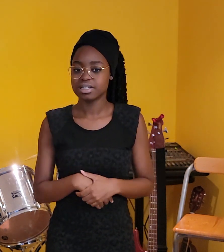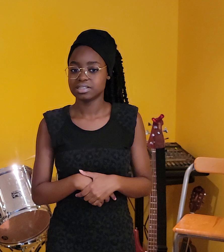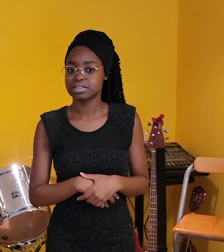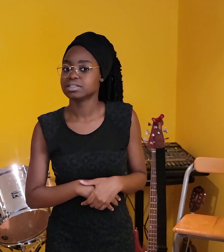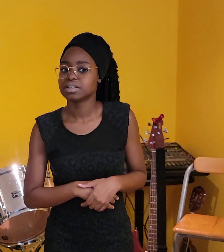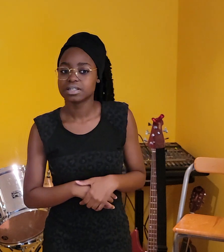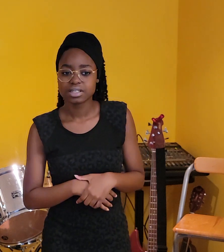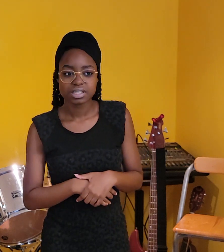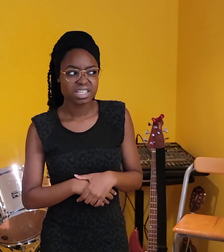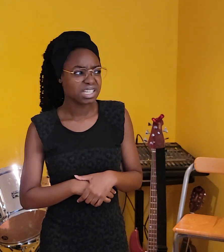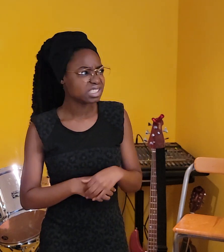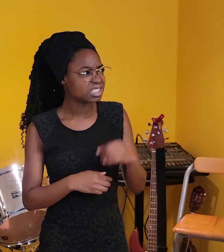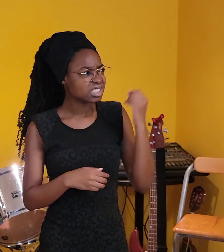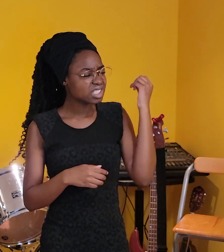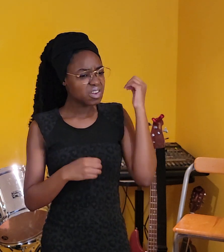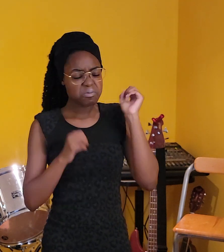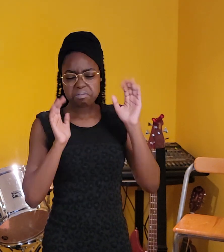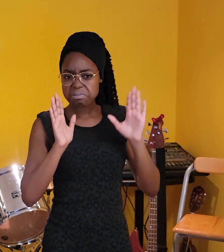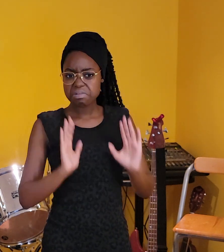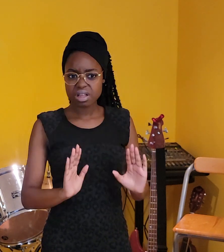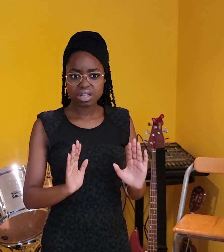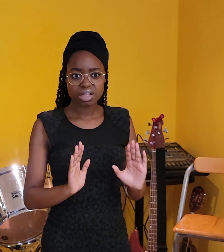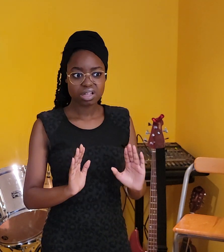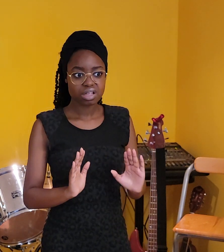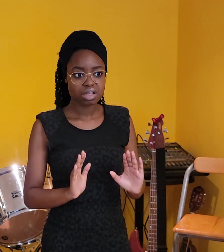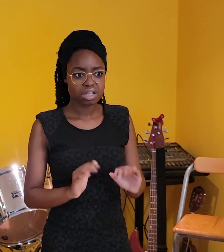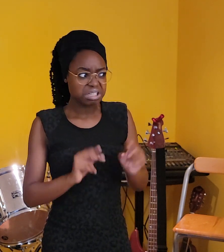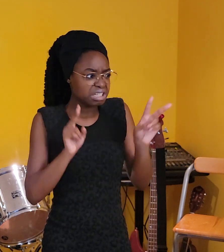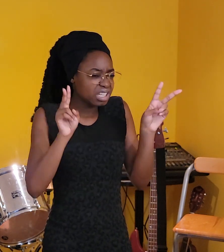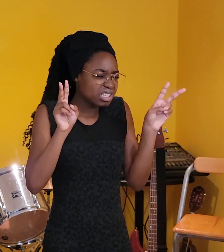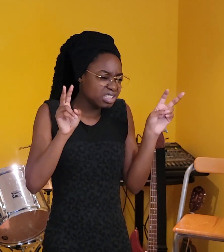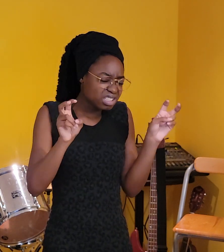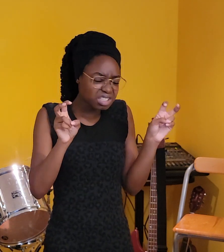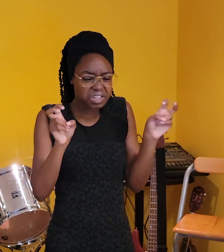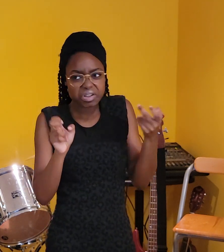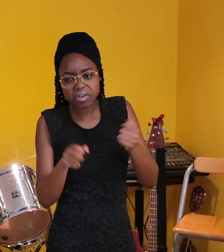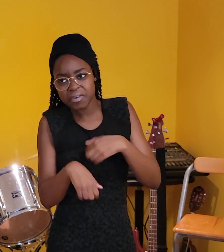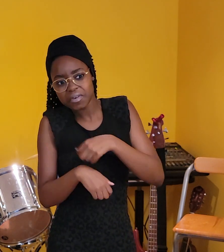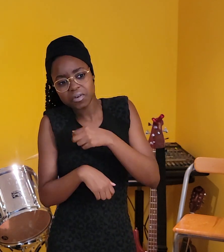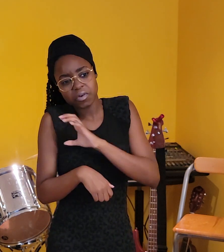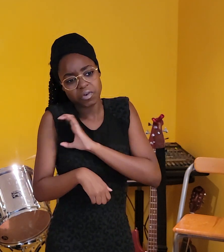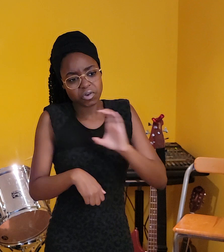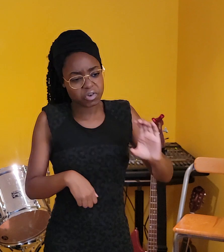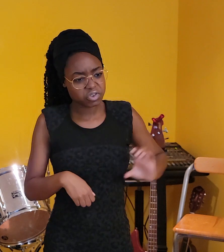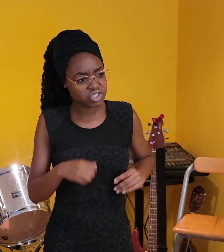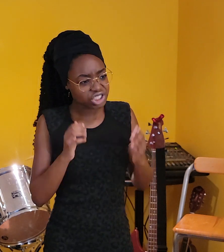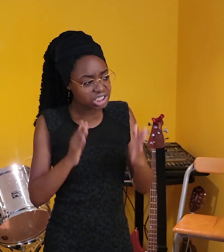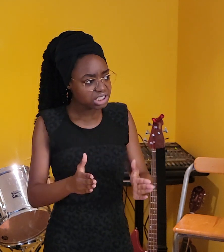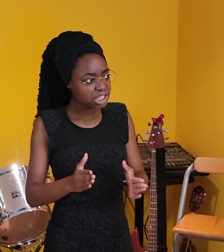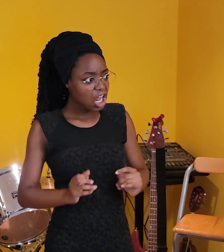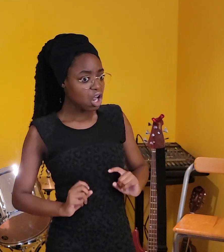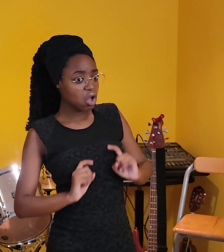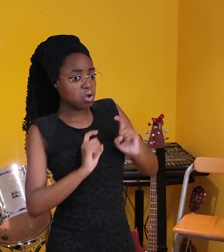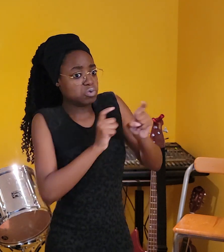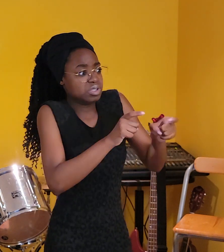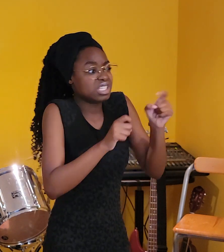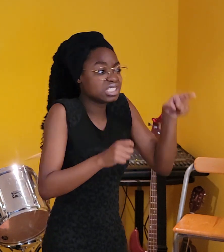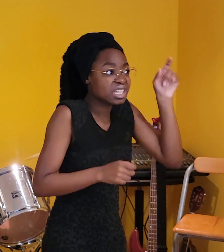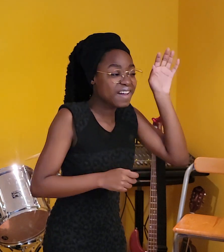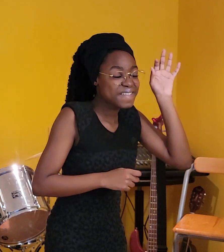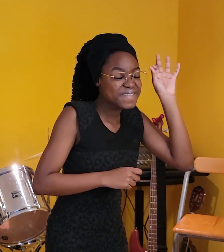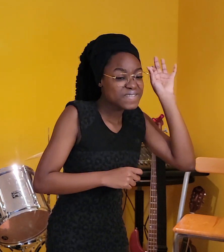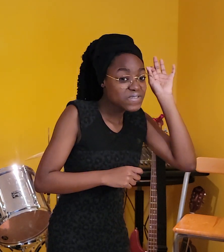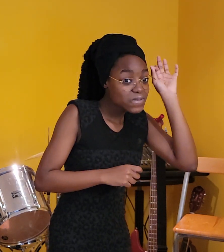which so-called Christians flippantly flock to these charis probra. You know what charis probra? Charis probra. Charis probra is